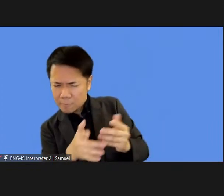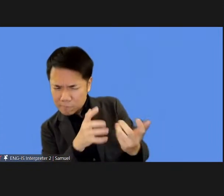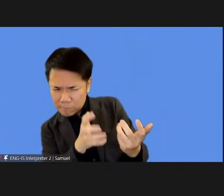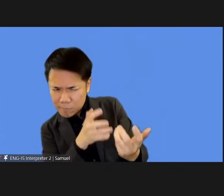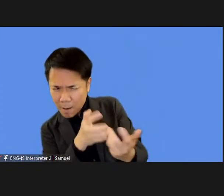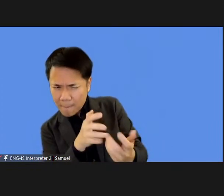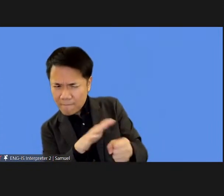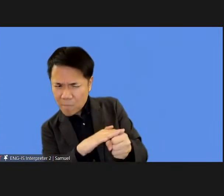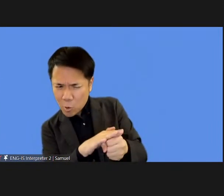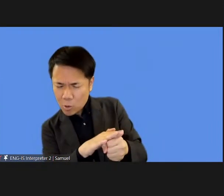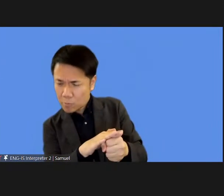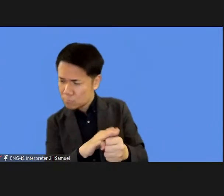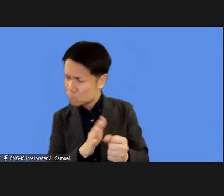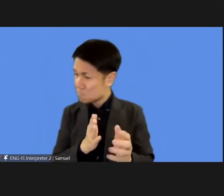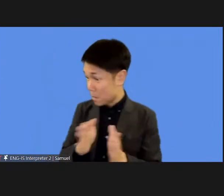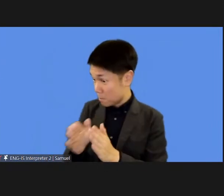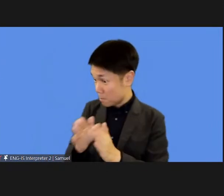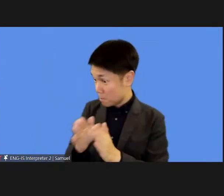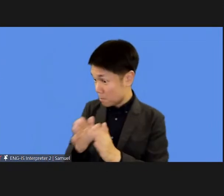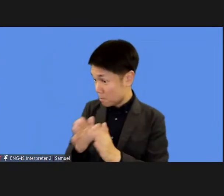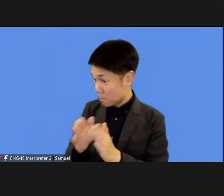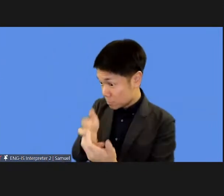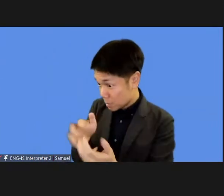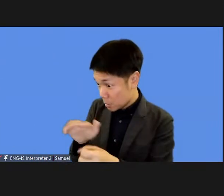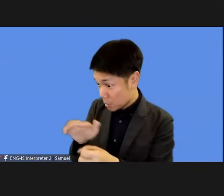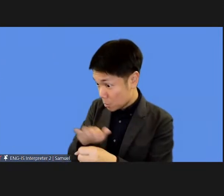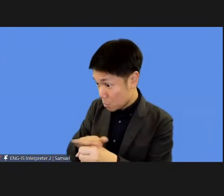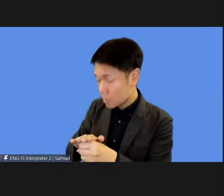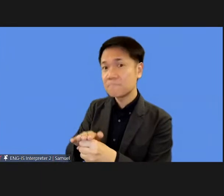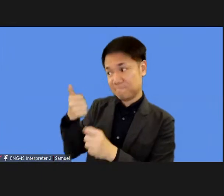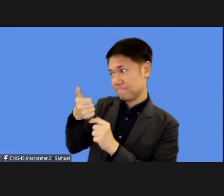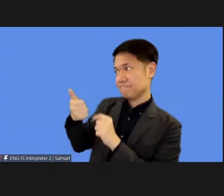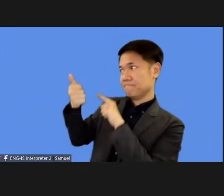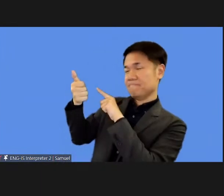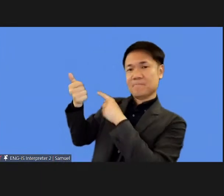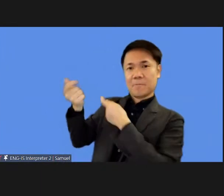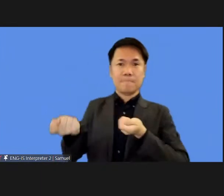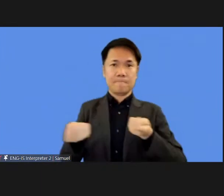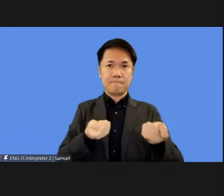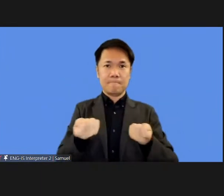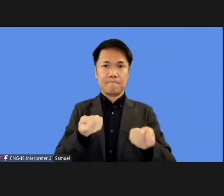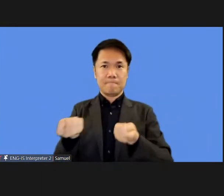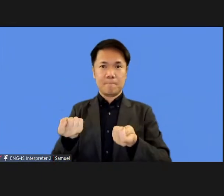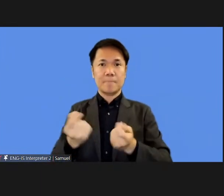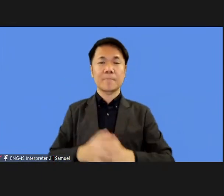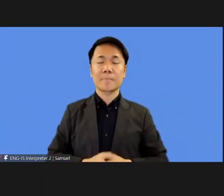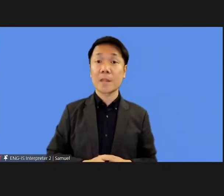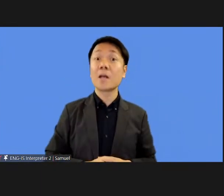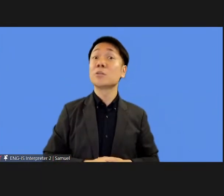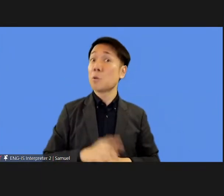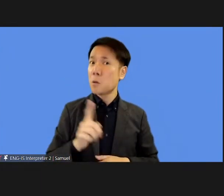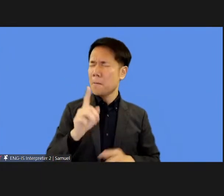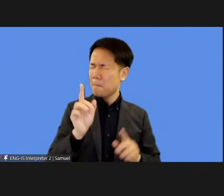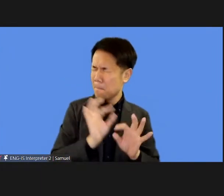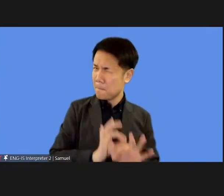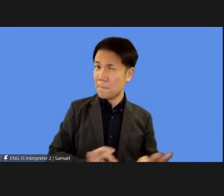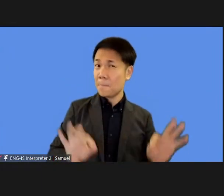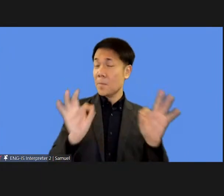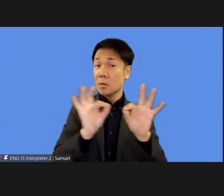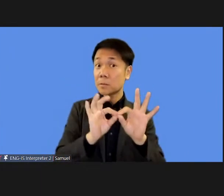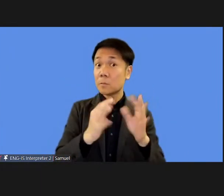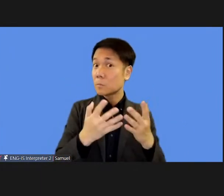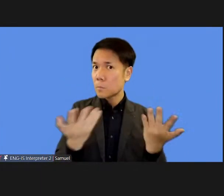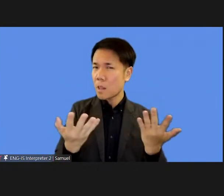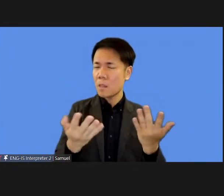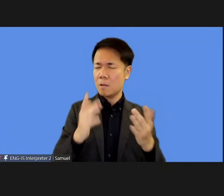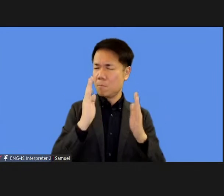with regards to the way forward. First, like I mentioned earlier, there's a need for a localized approach. Everyone should be involved in the